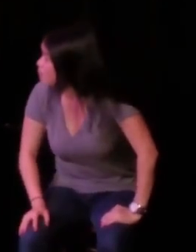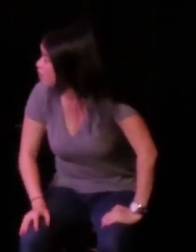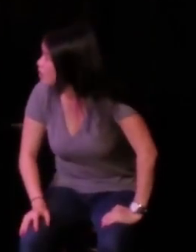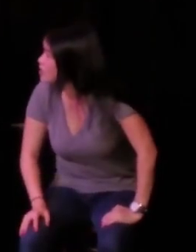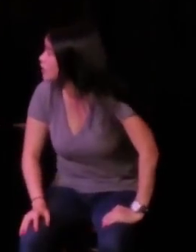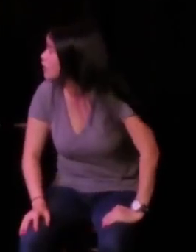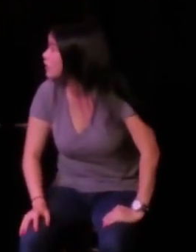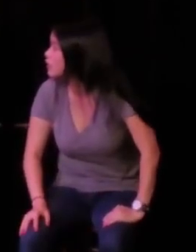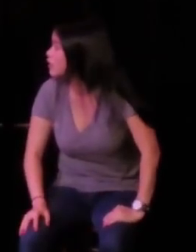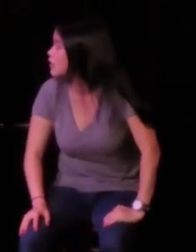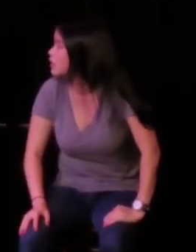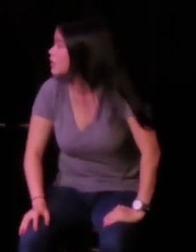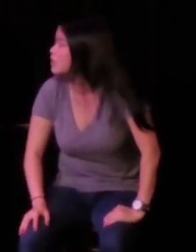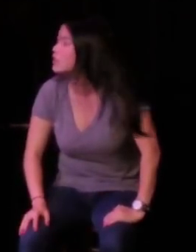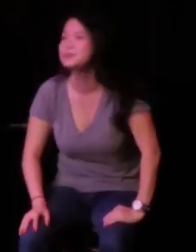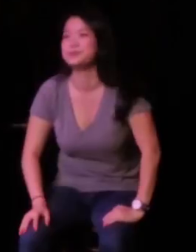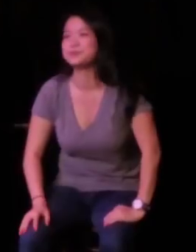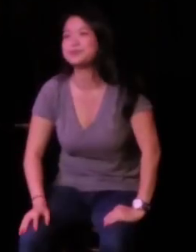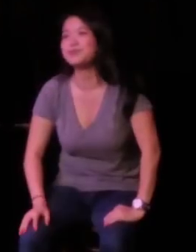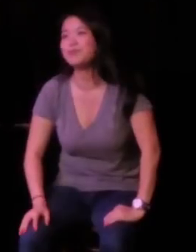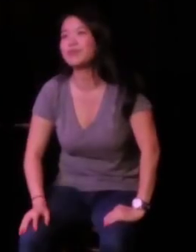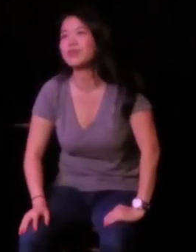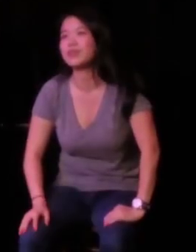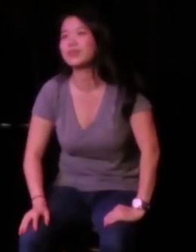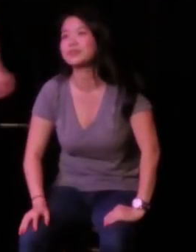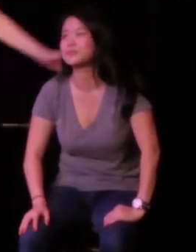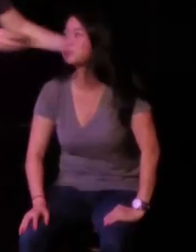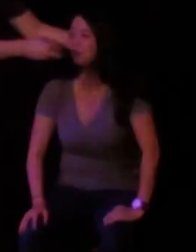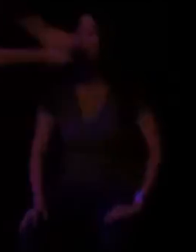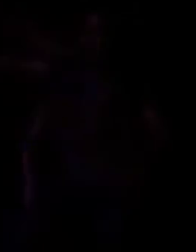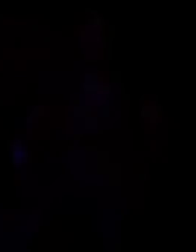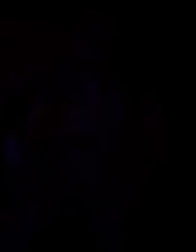wait, can we see the demon thing, like, one more time? Once more. Yeah. Okay,